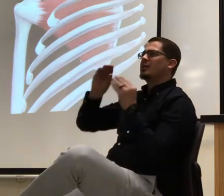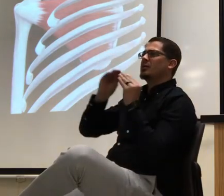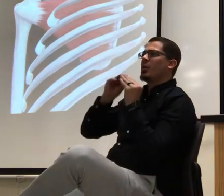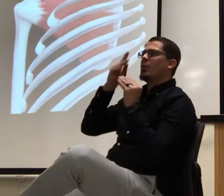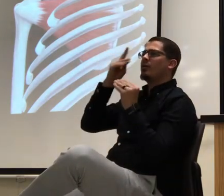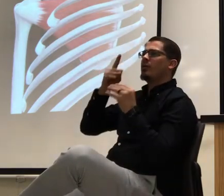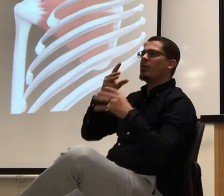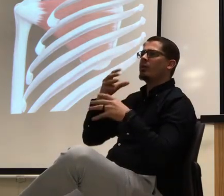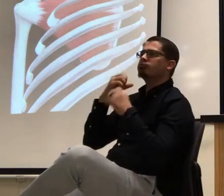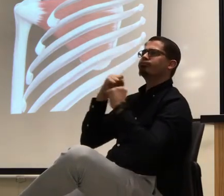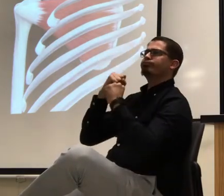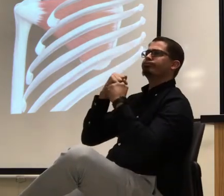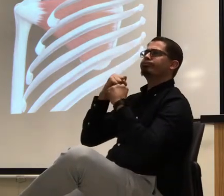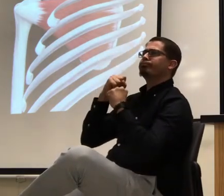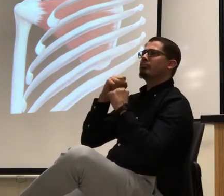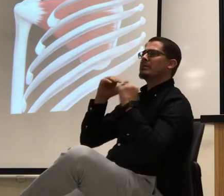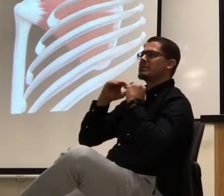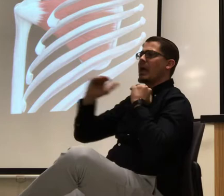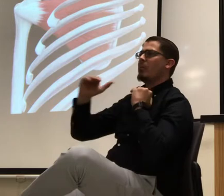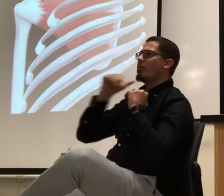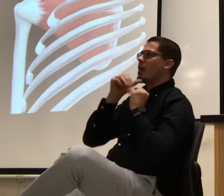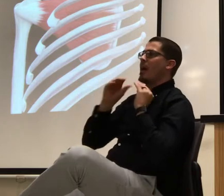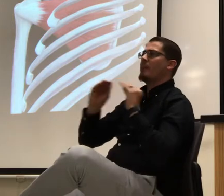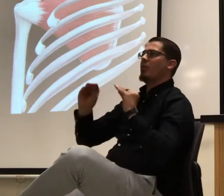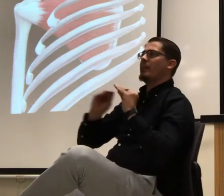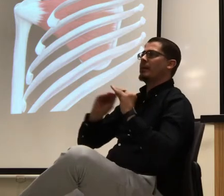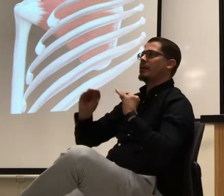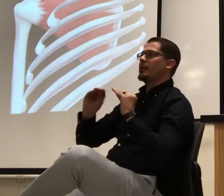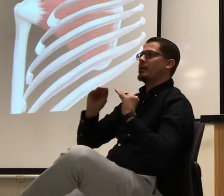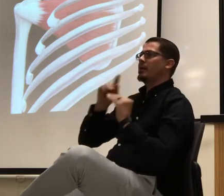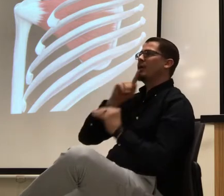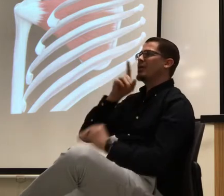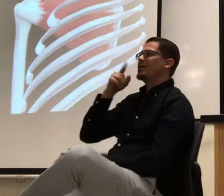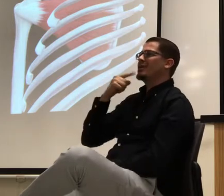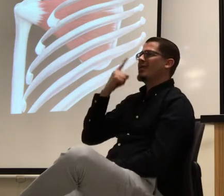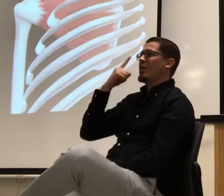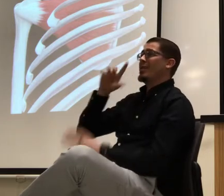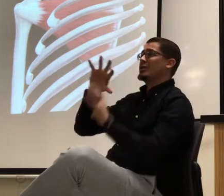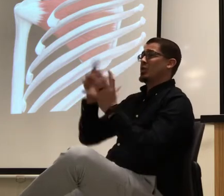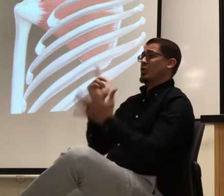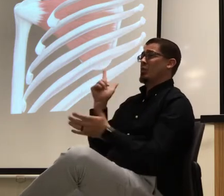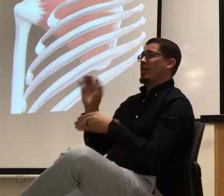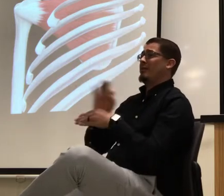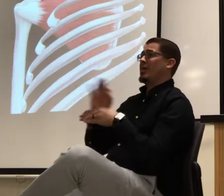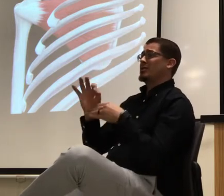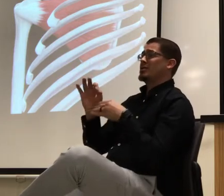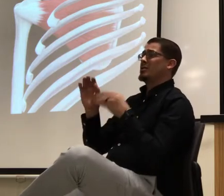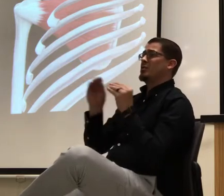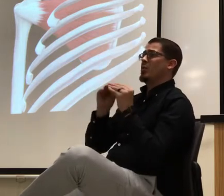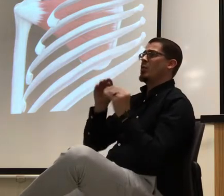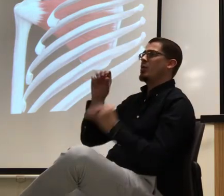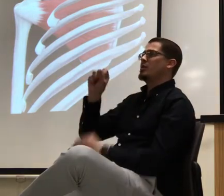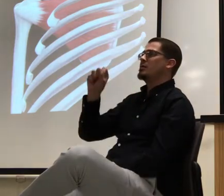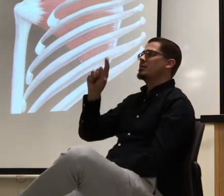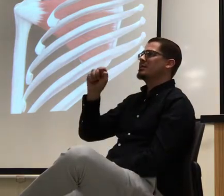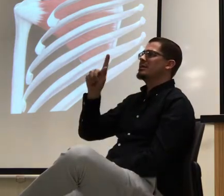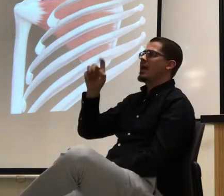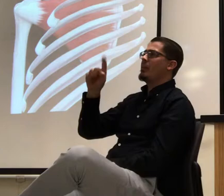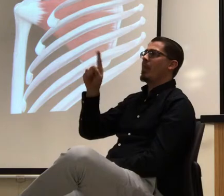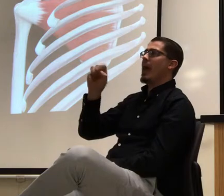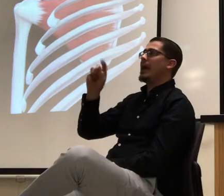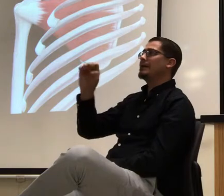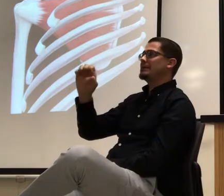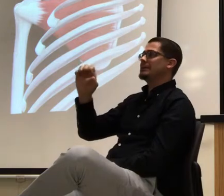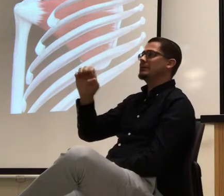for stabilization, not movement. So I pretty much just say for this group, their function is stabilize